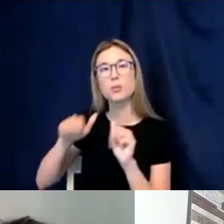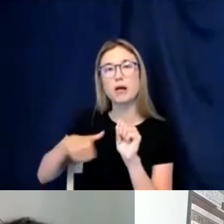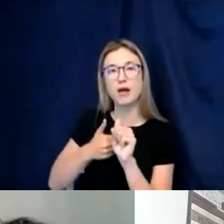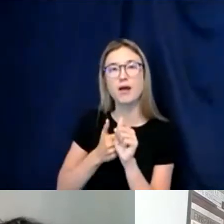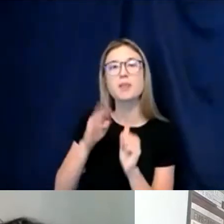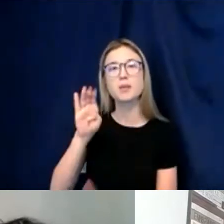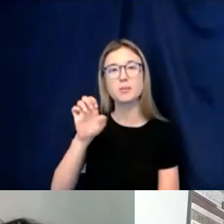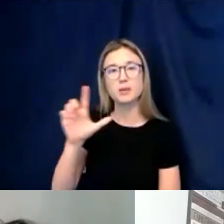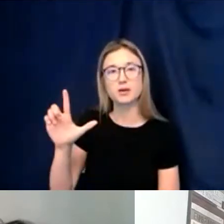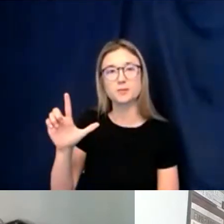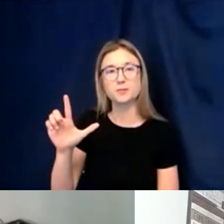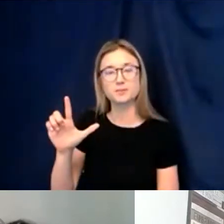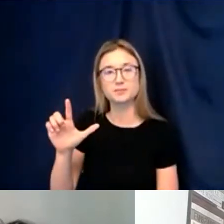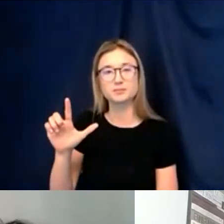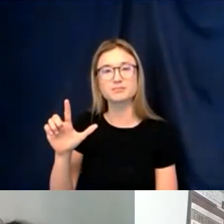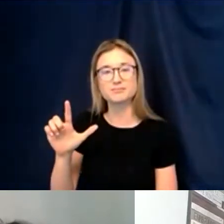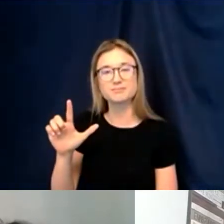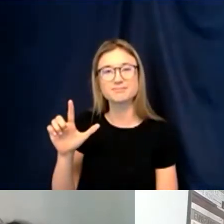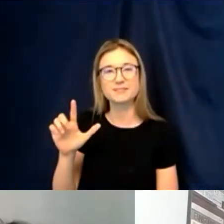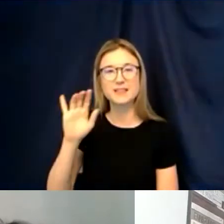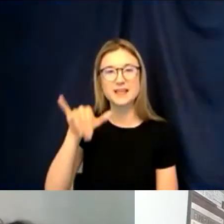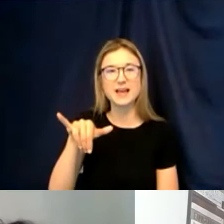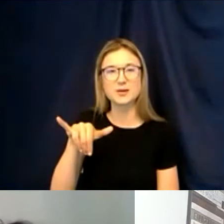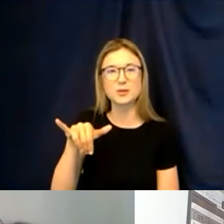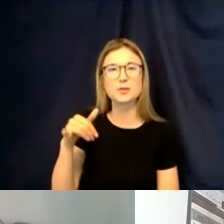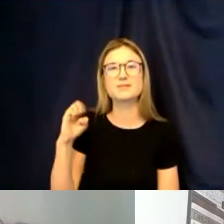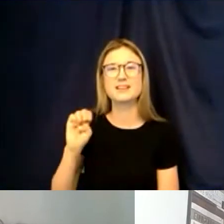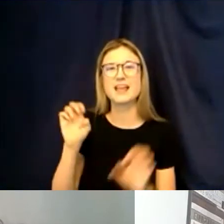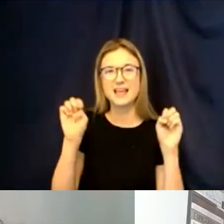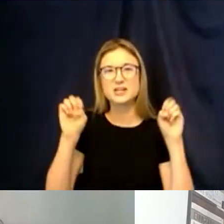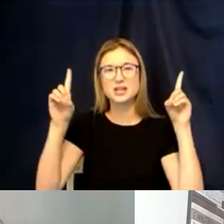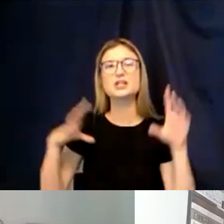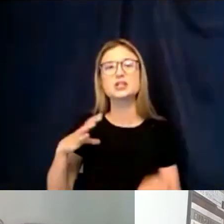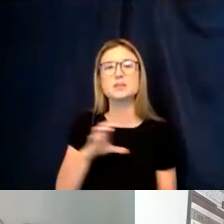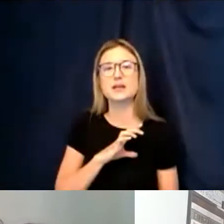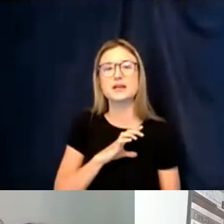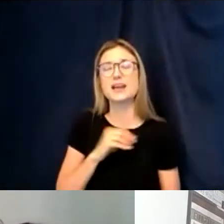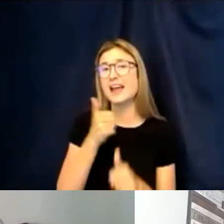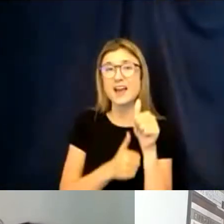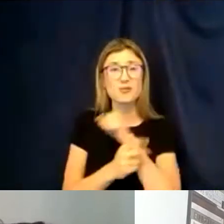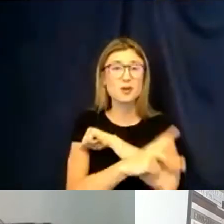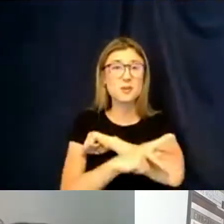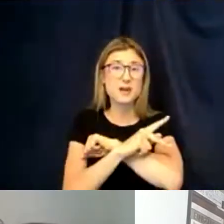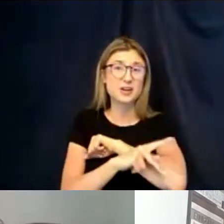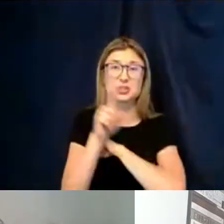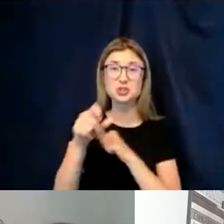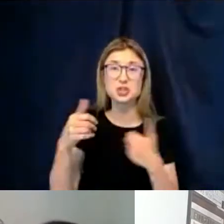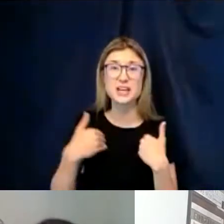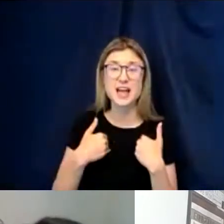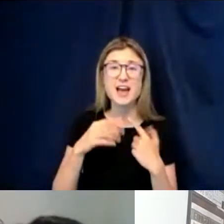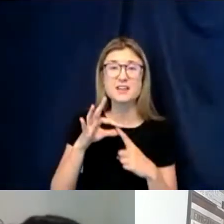something. Absolutely. Education committee. We have the special every parish is supposed to have a special education advisory